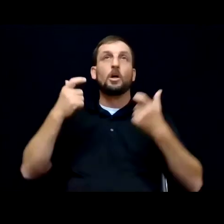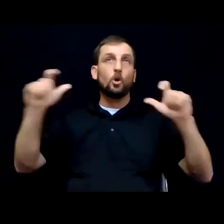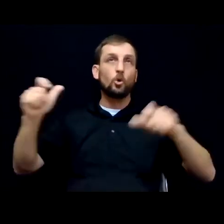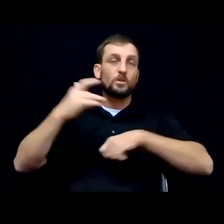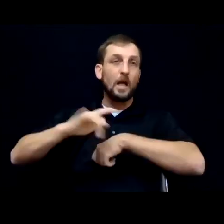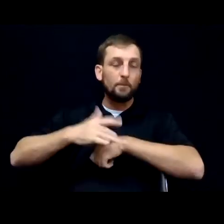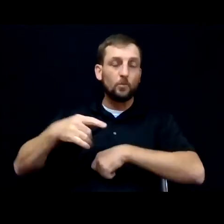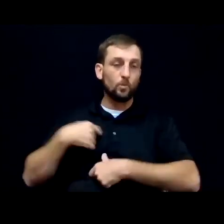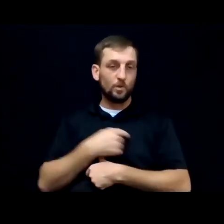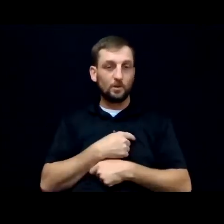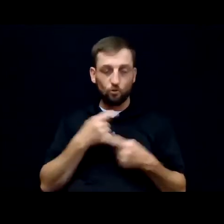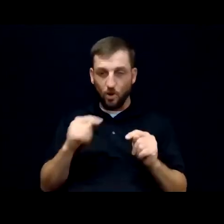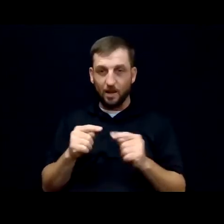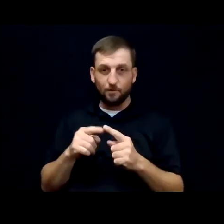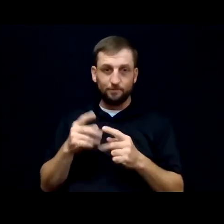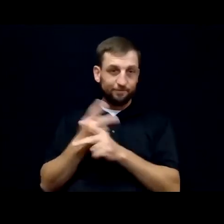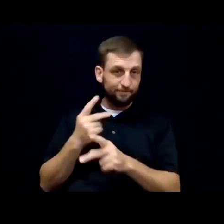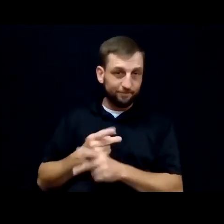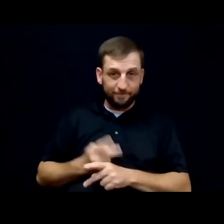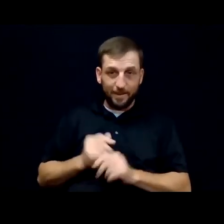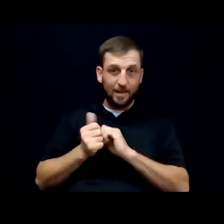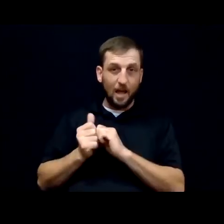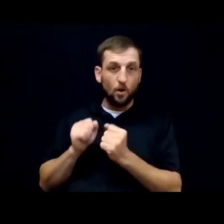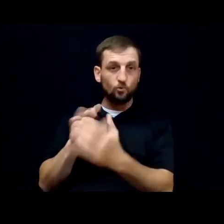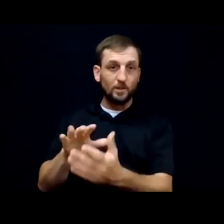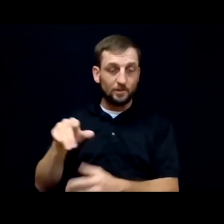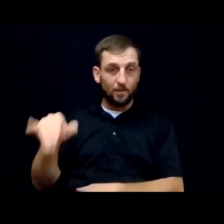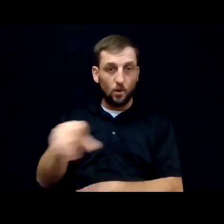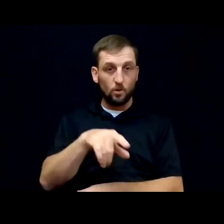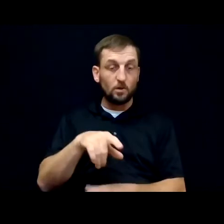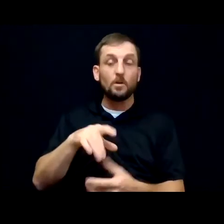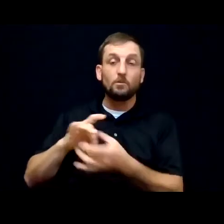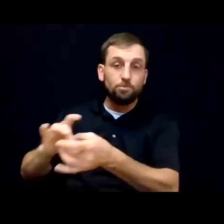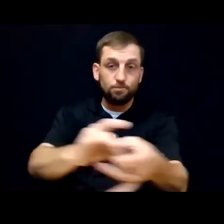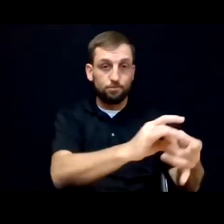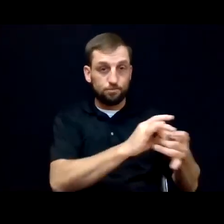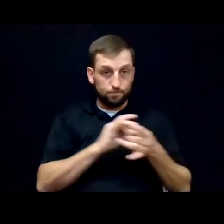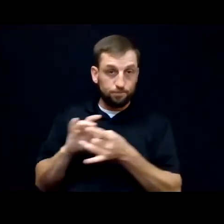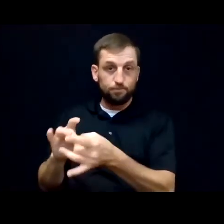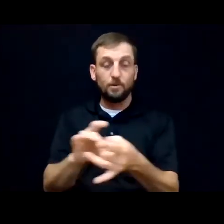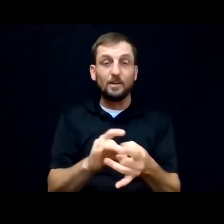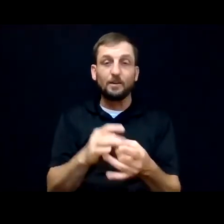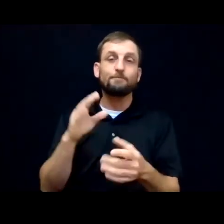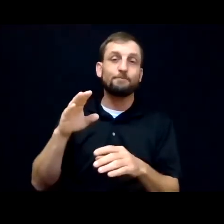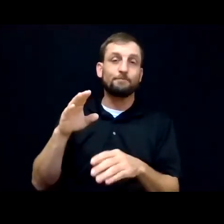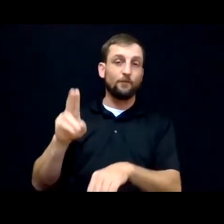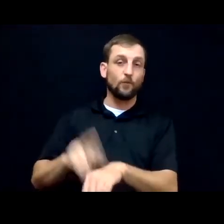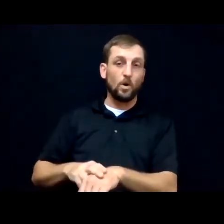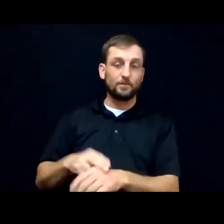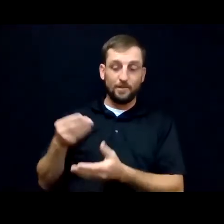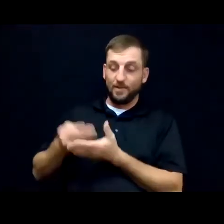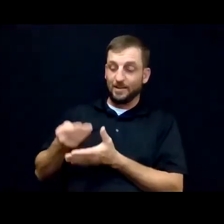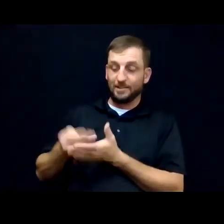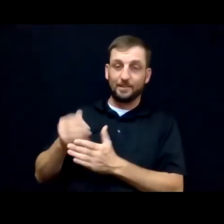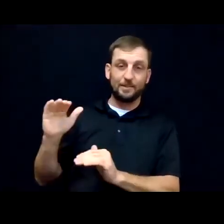been working to address through these coordinated efforts. Of course, we're limited in terms of funding and capability